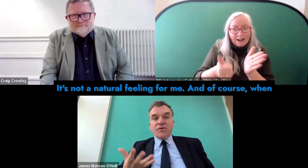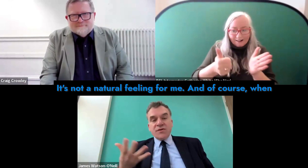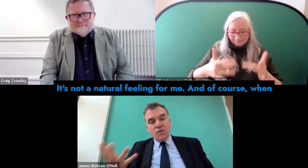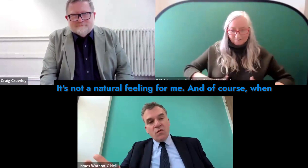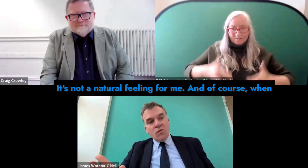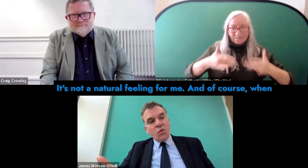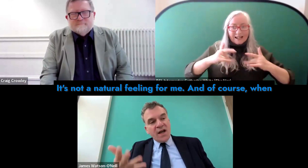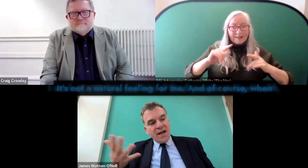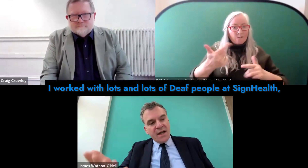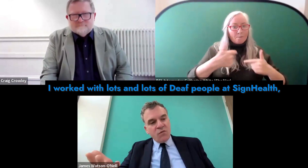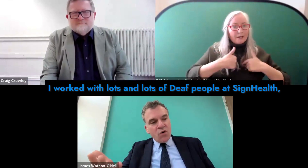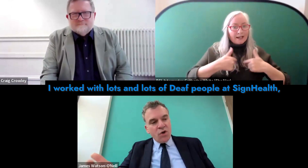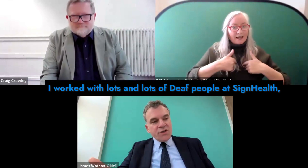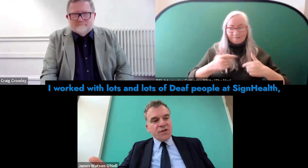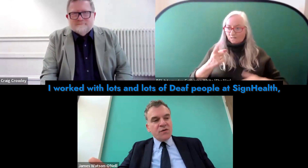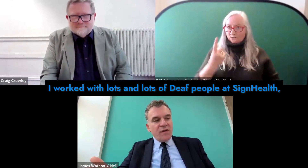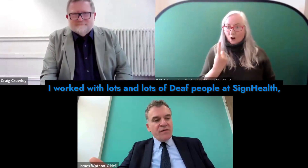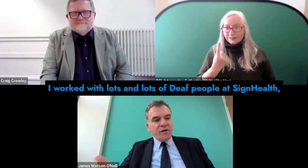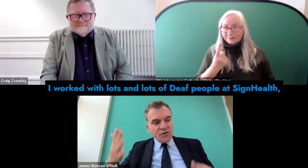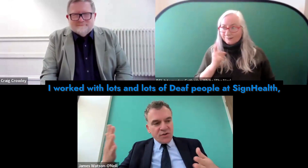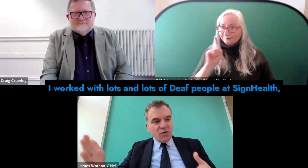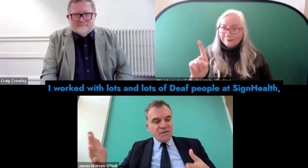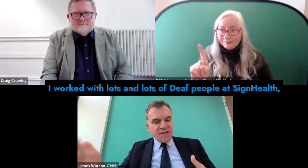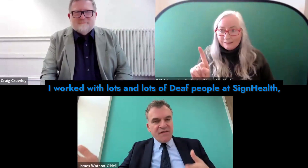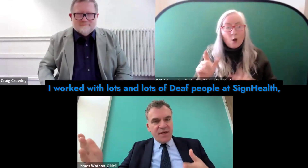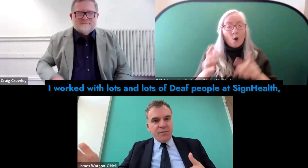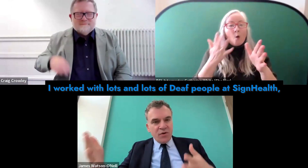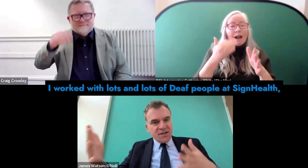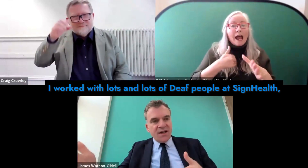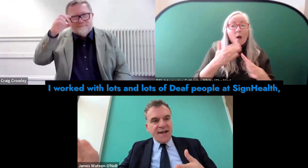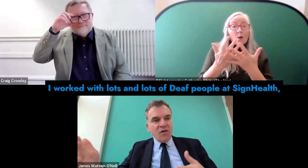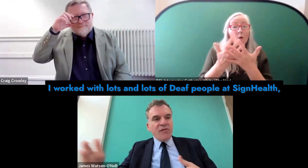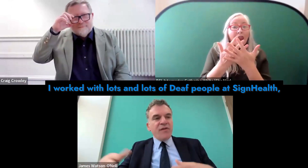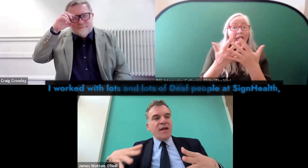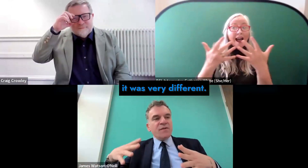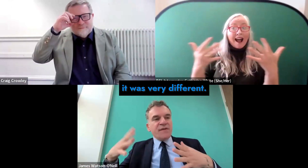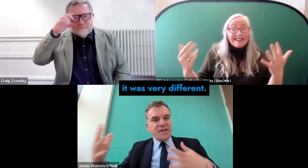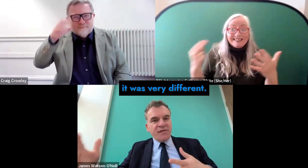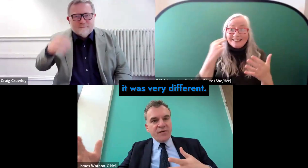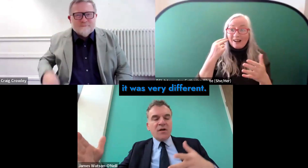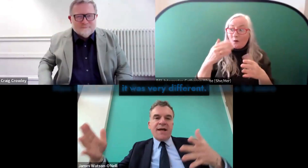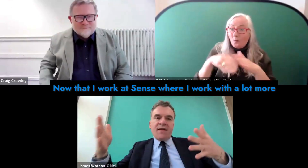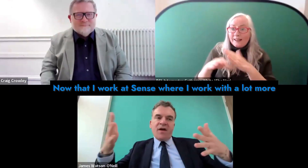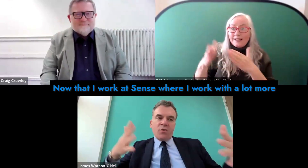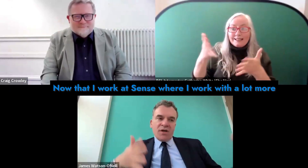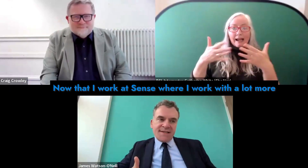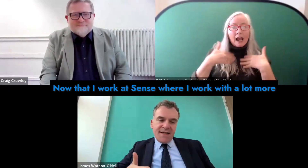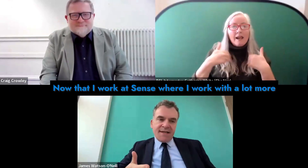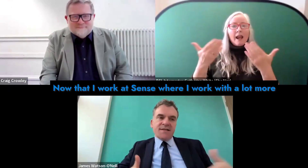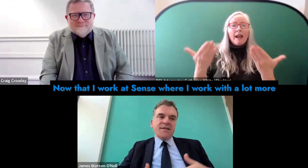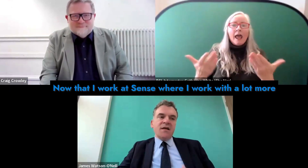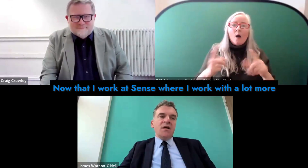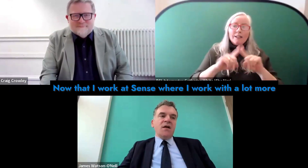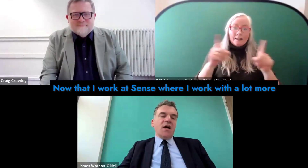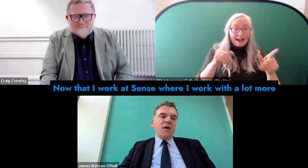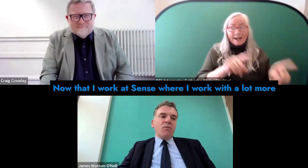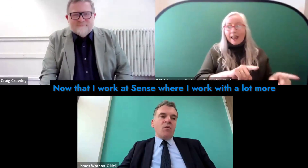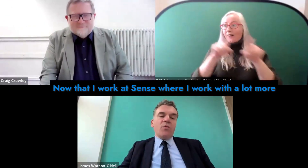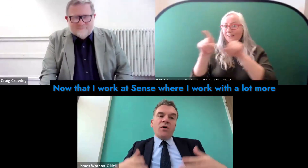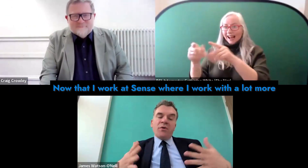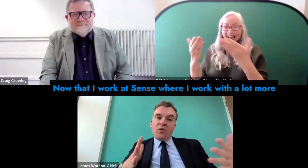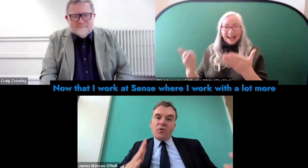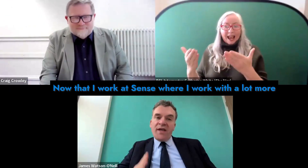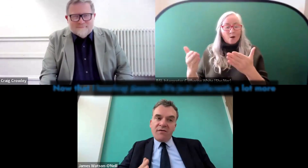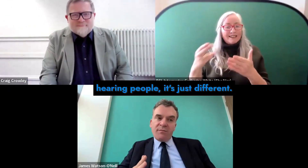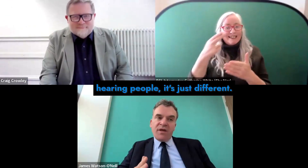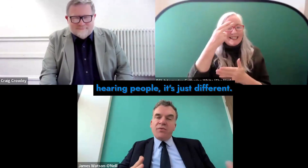me. And of course, when I worked with lots and lots of deaf people at Sign Health, it was very different. Now that I work at Sense,